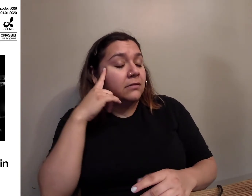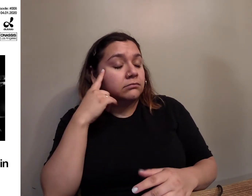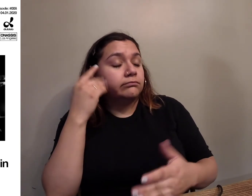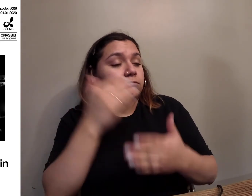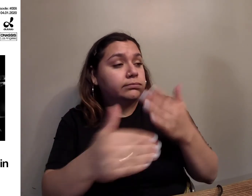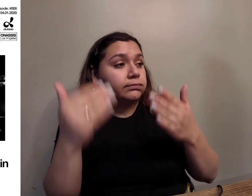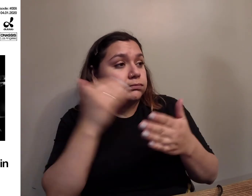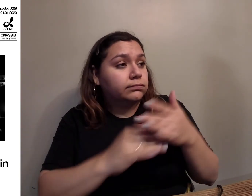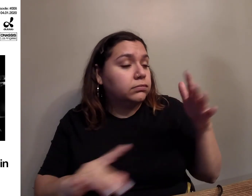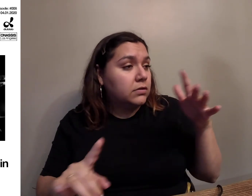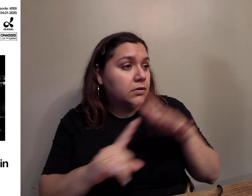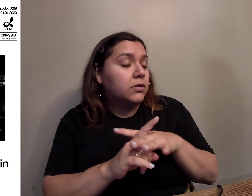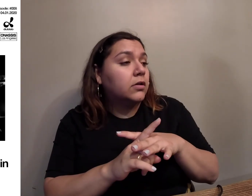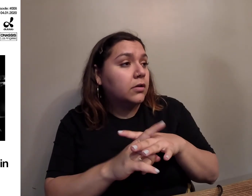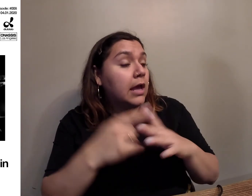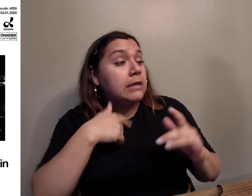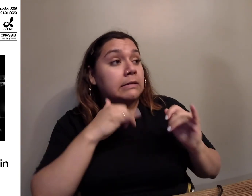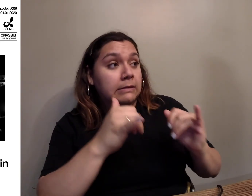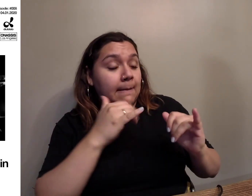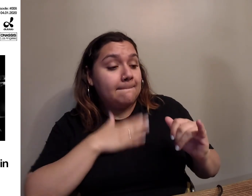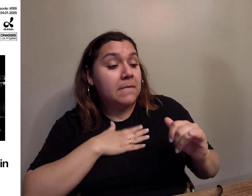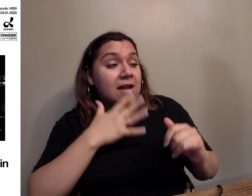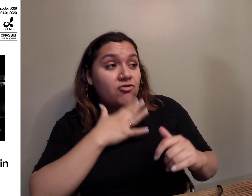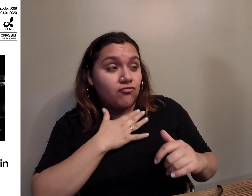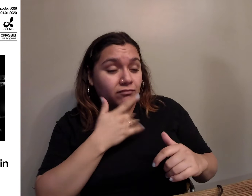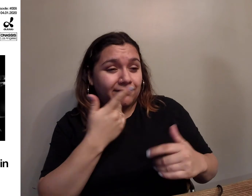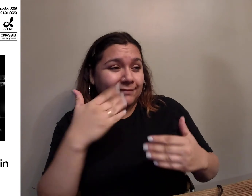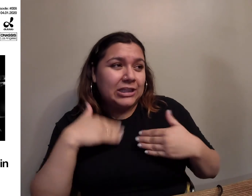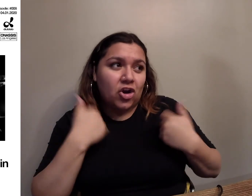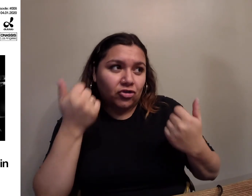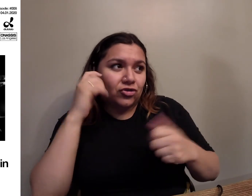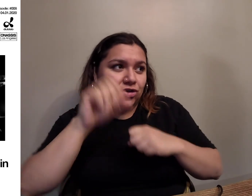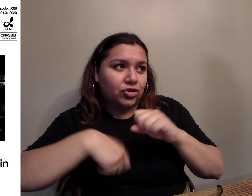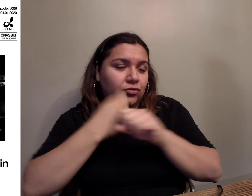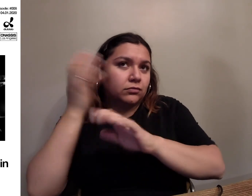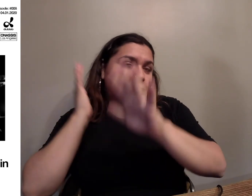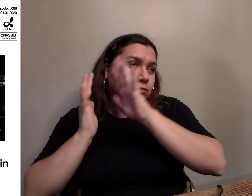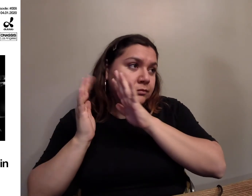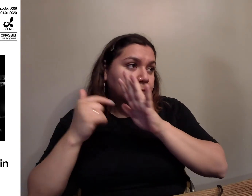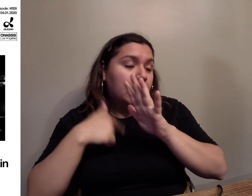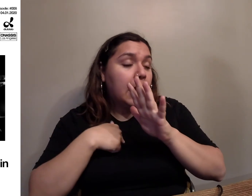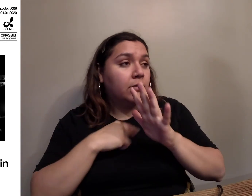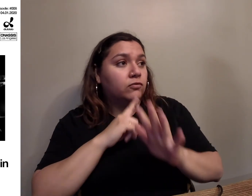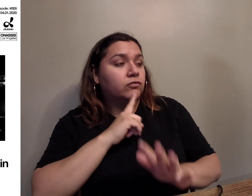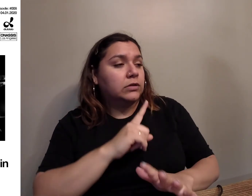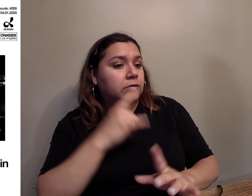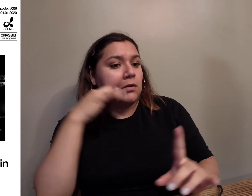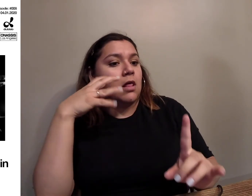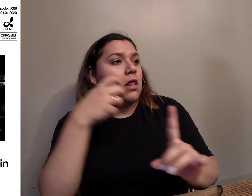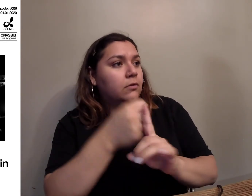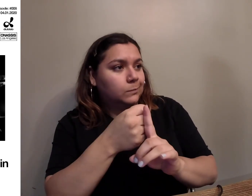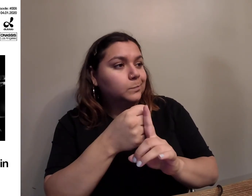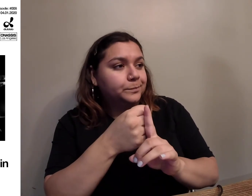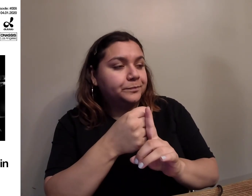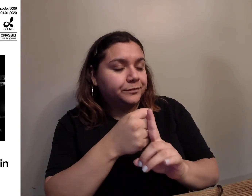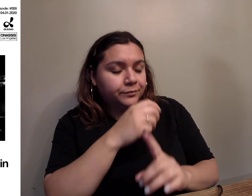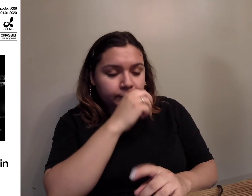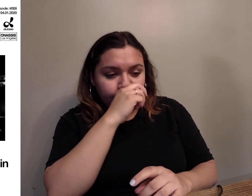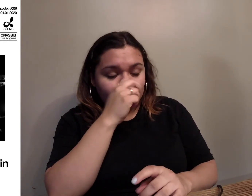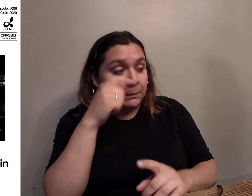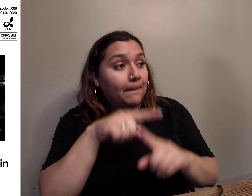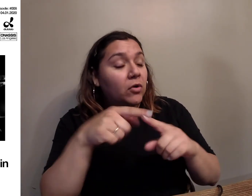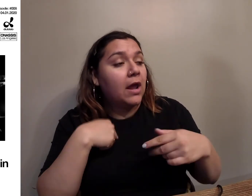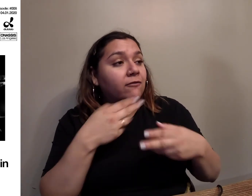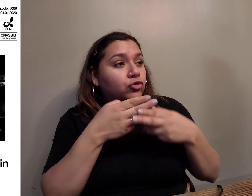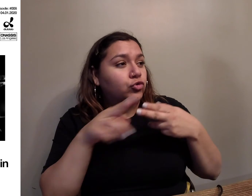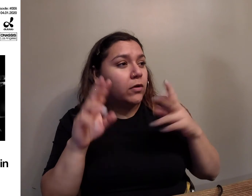and again, and I too in my younger years was tremendously taken by the pensée, but there's this very short